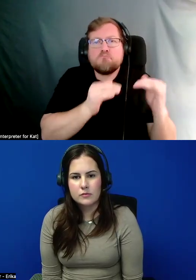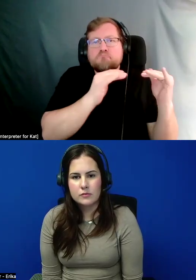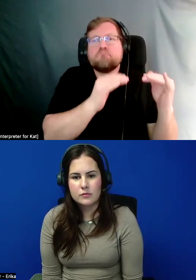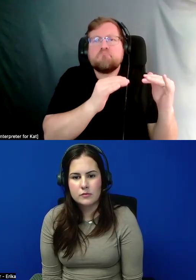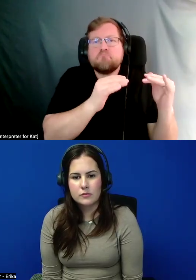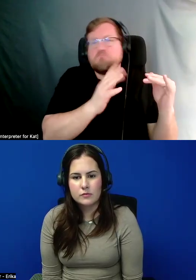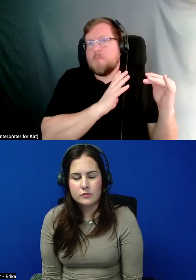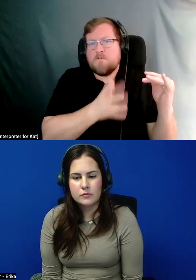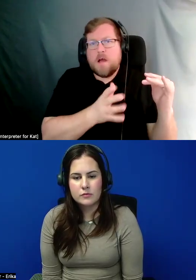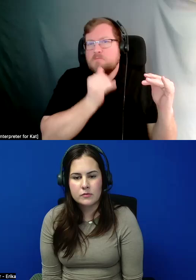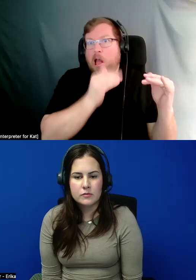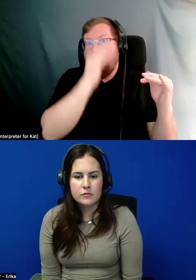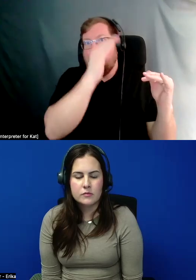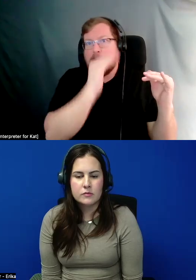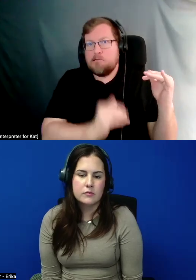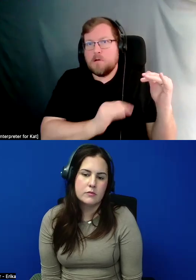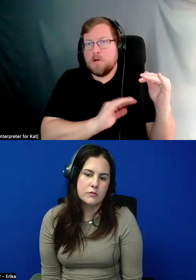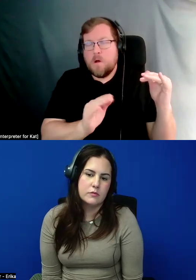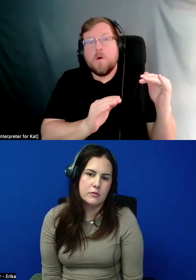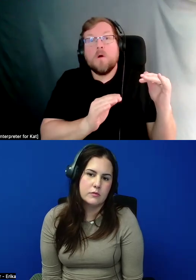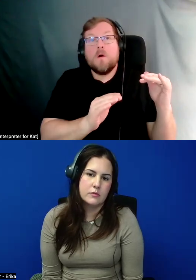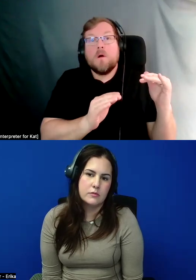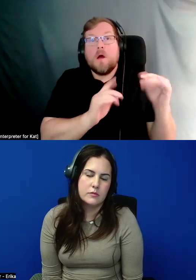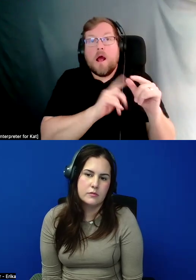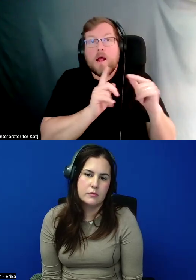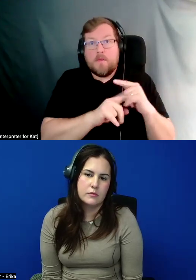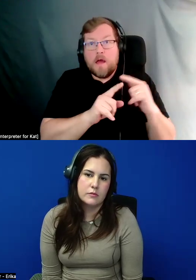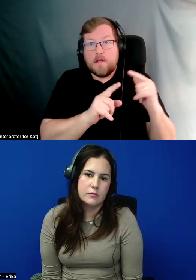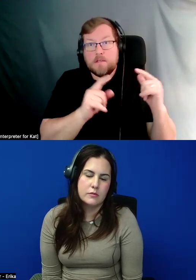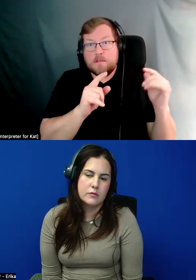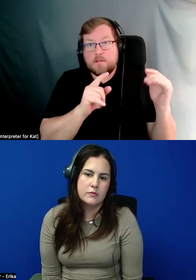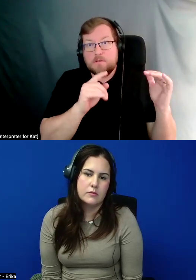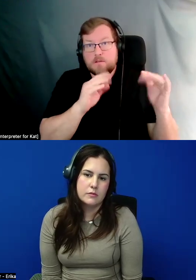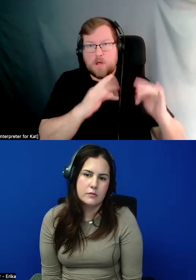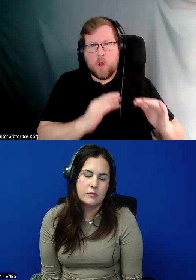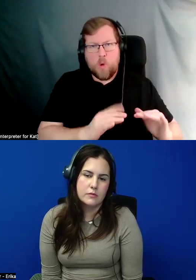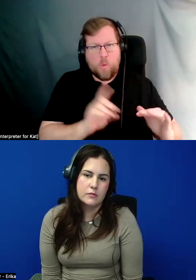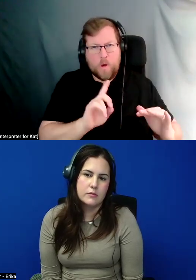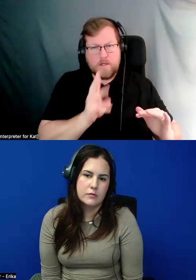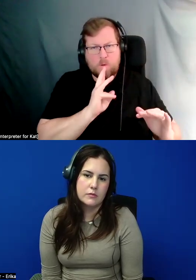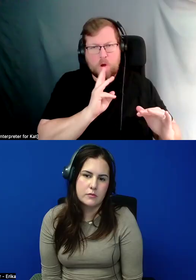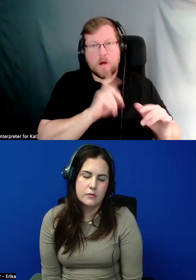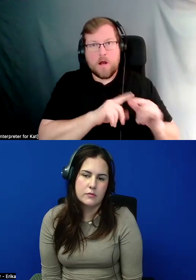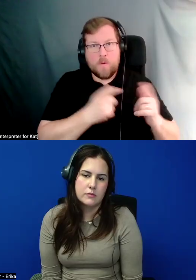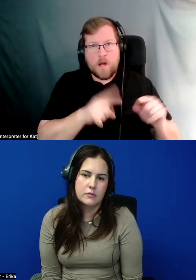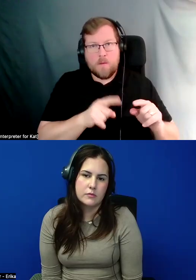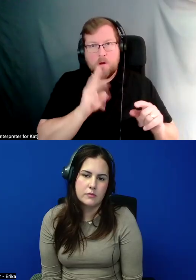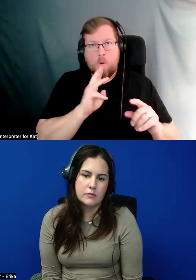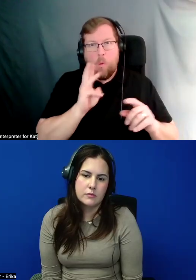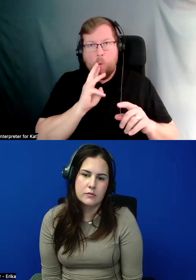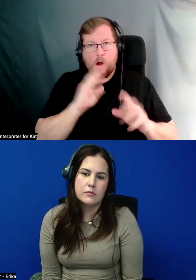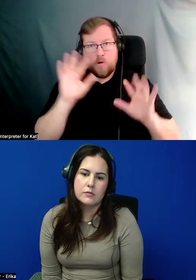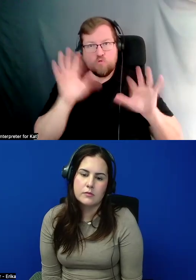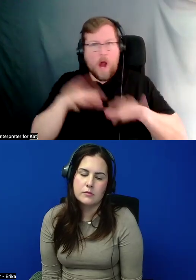high or low. But when it's like low, that where the water goes, it's like really low. But then when we get a lot of rain or storms, I